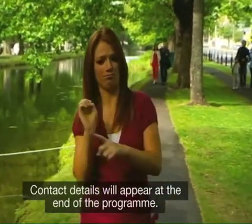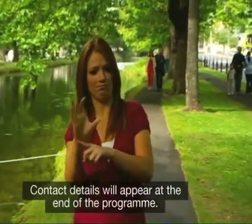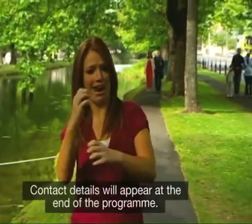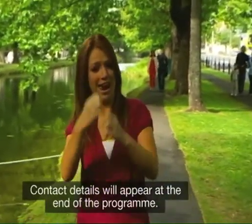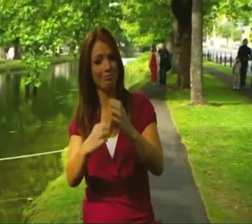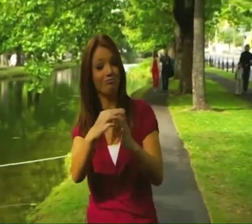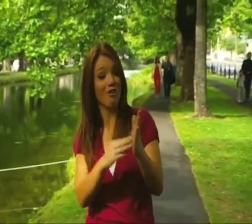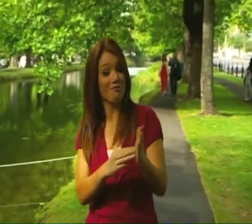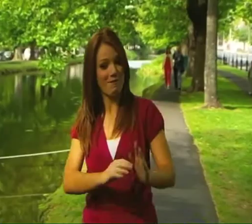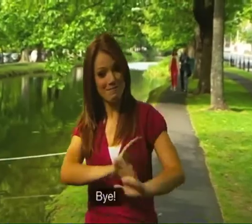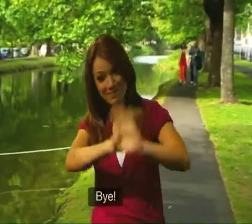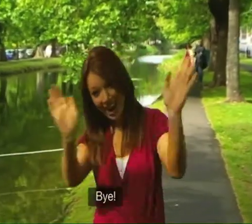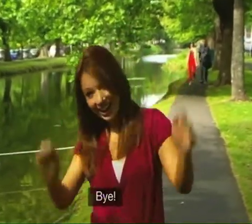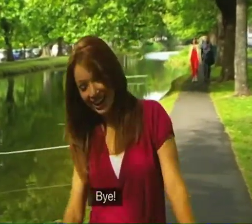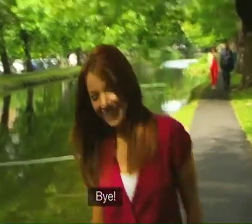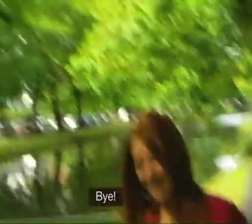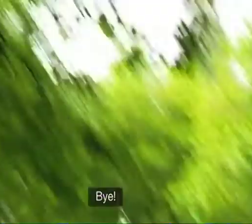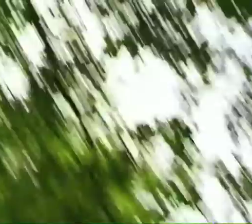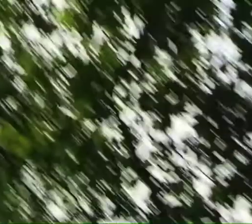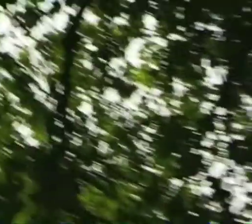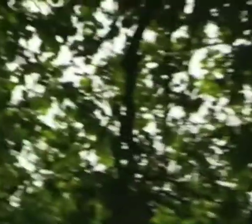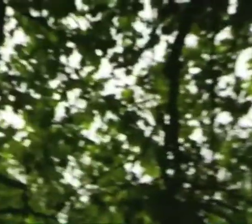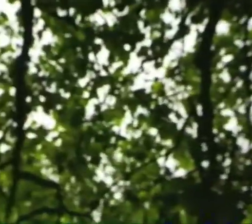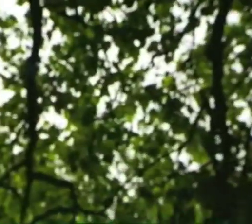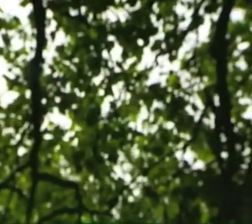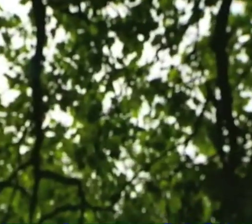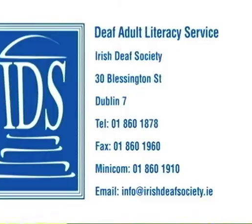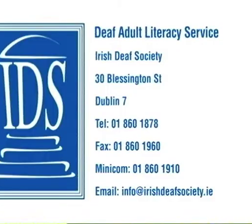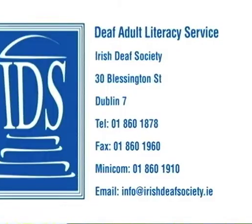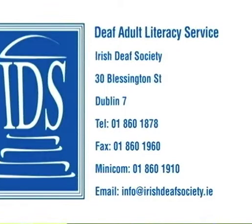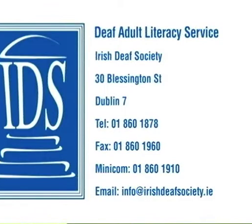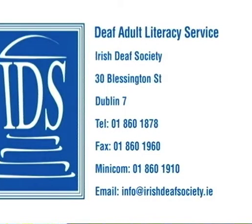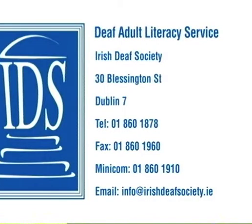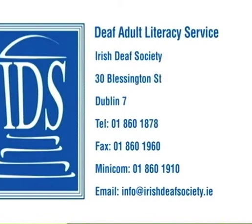Bye!